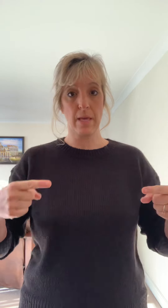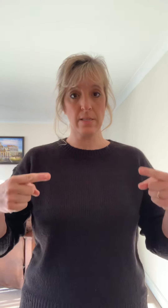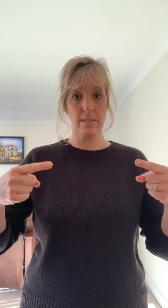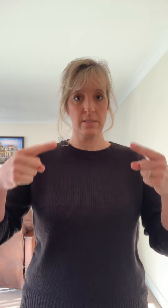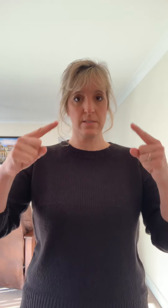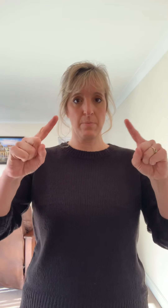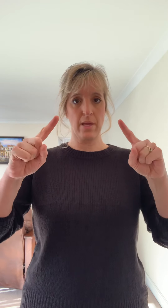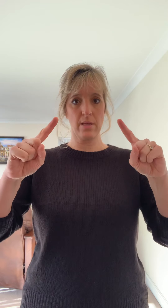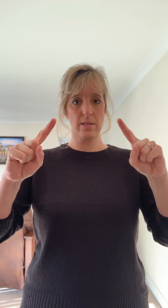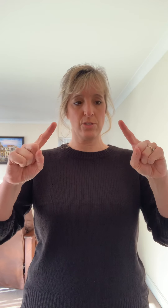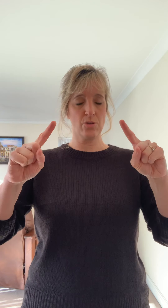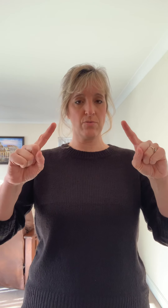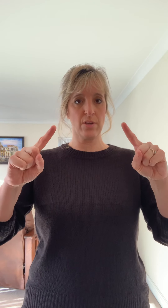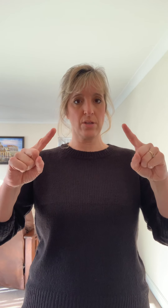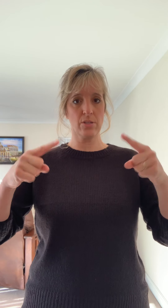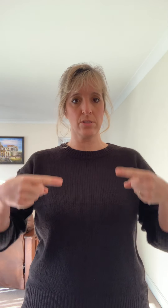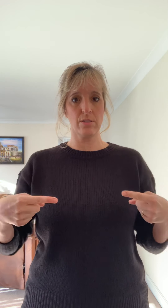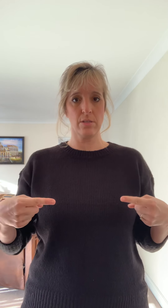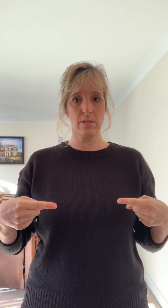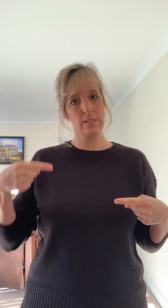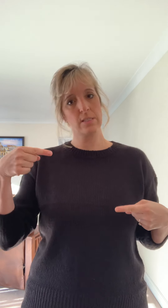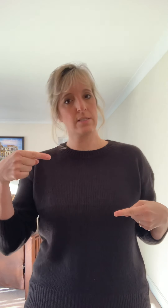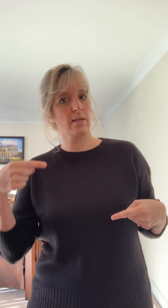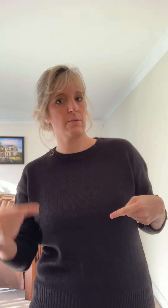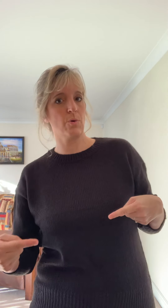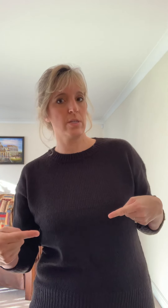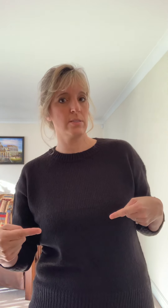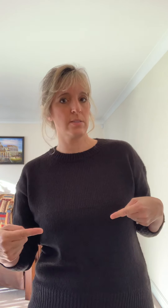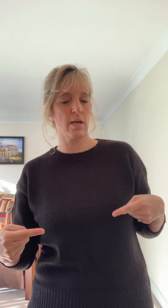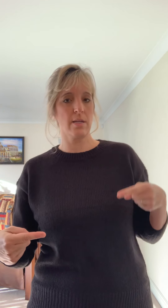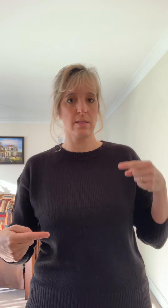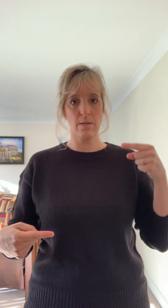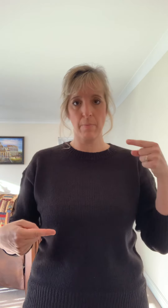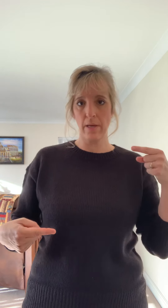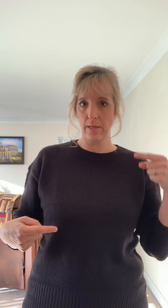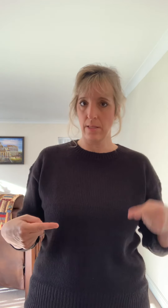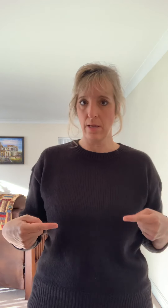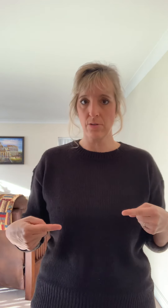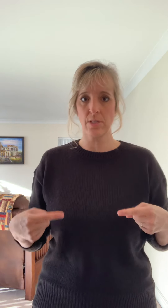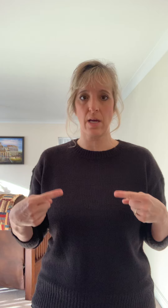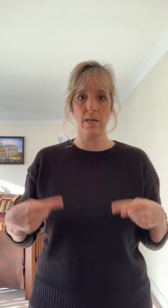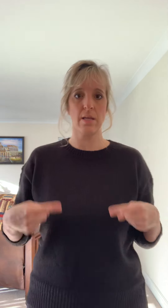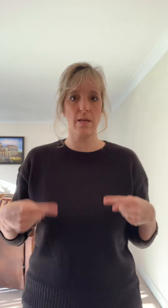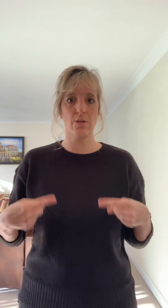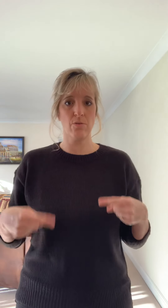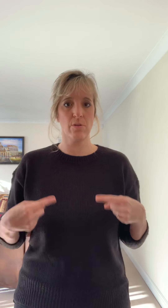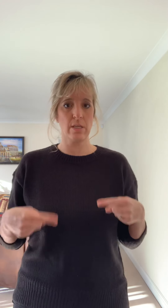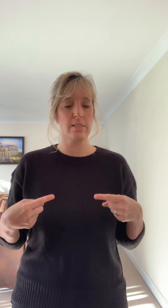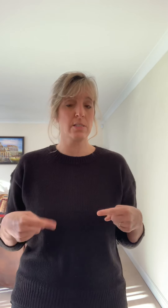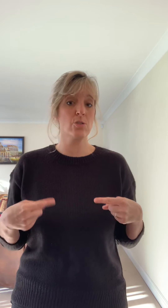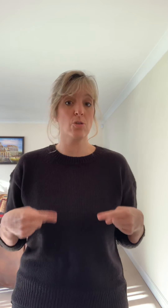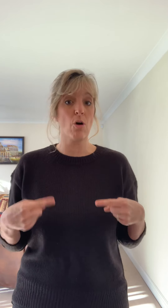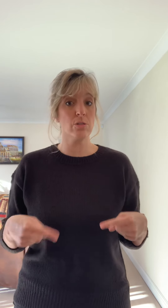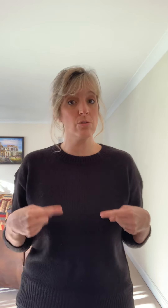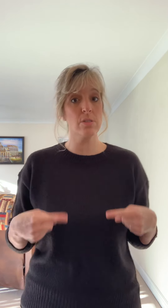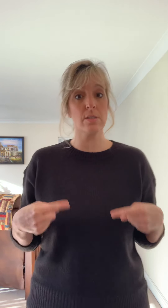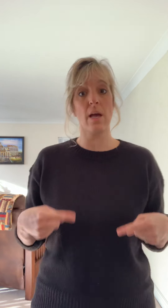debate. Debate is two fingers. This is like the one side of the debate and the other side, and you go like this. This is also the sign